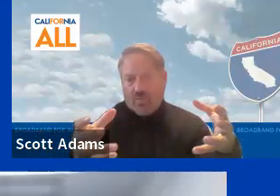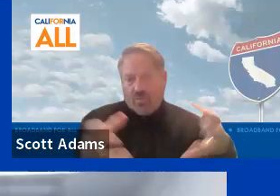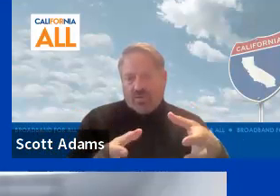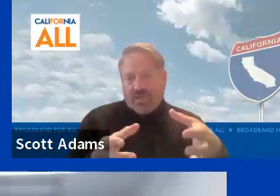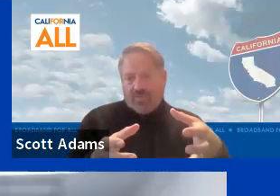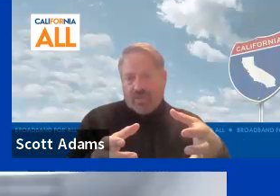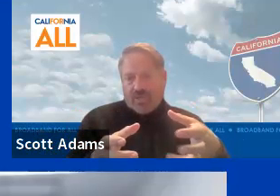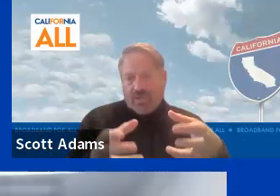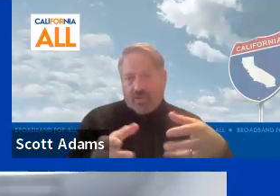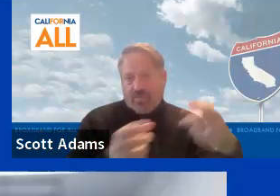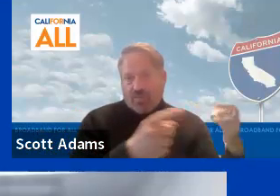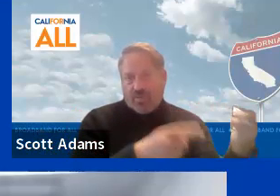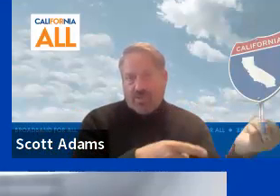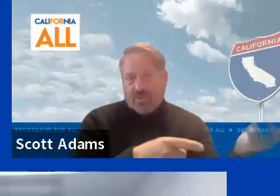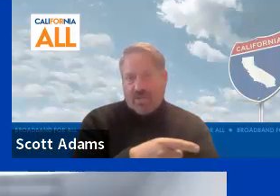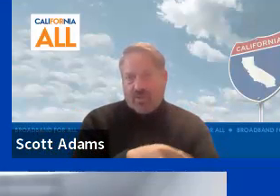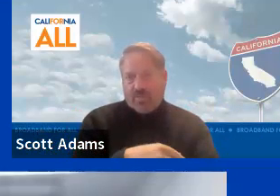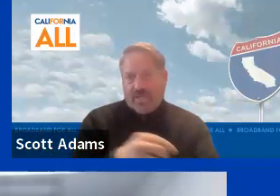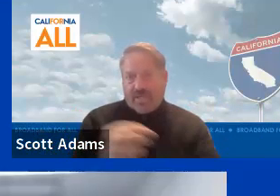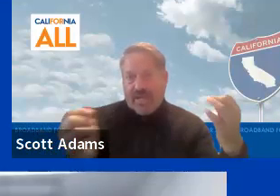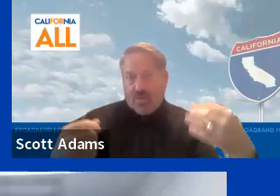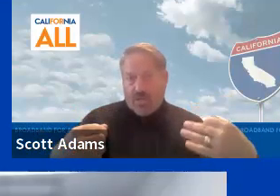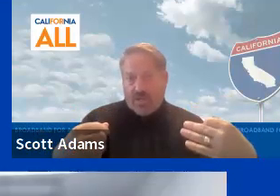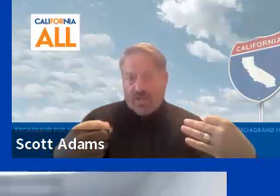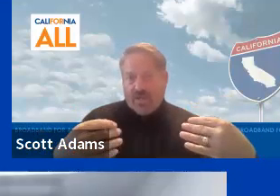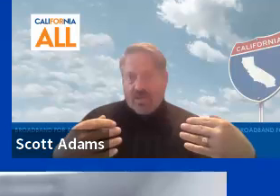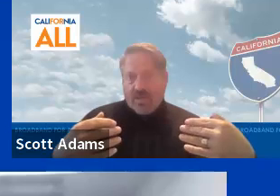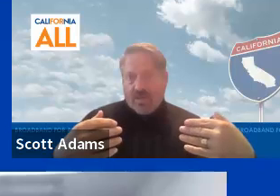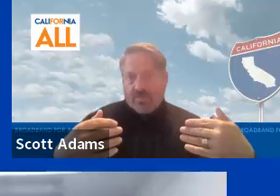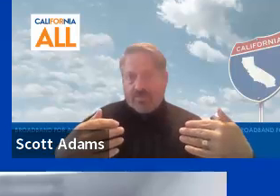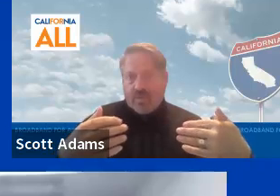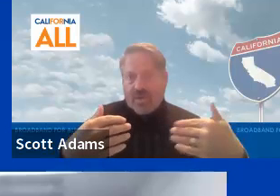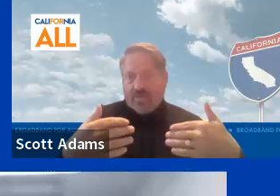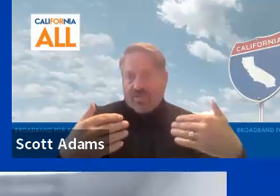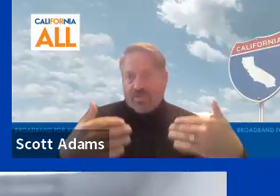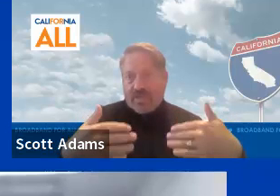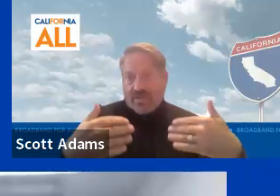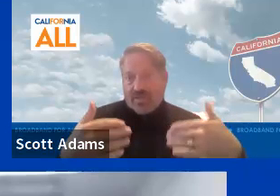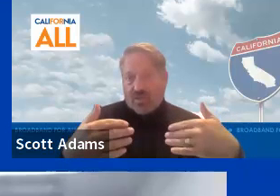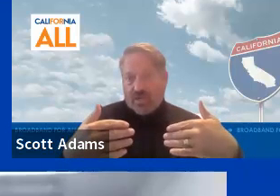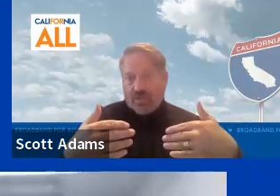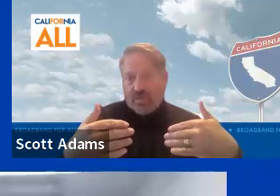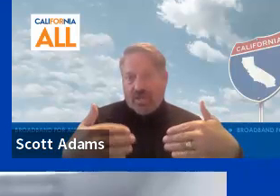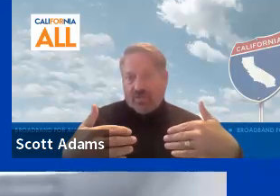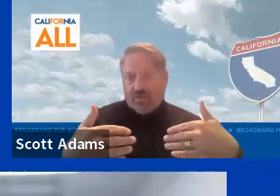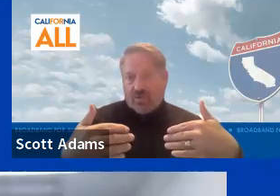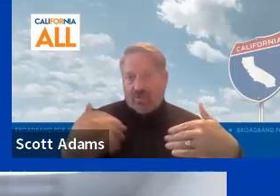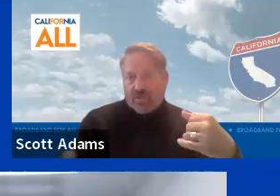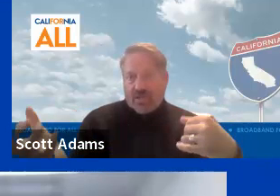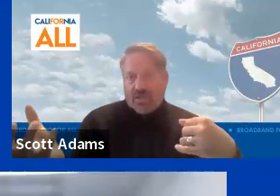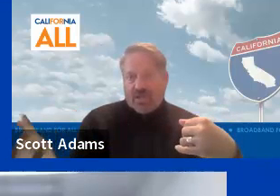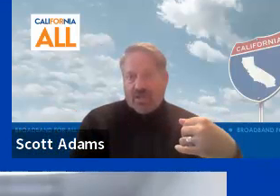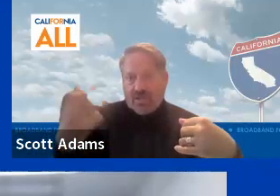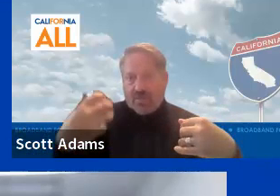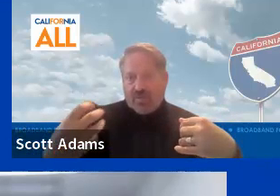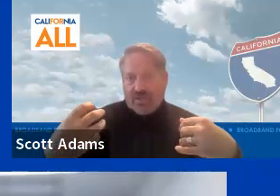We want that information to help inform the digital equity plan and how we're going to recommend spending the digital equity capacity dollars